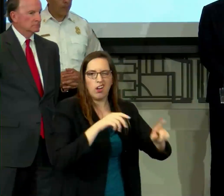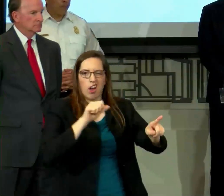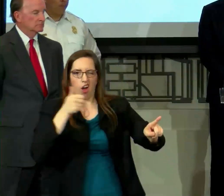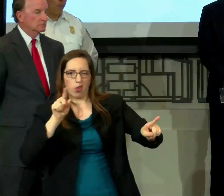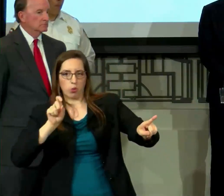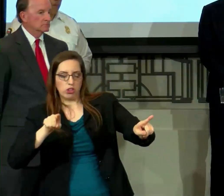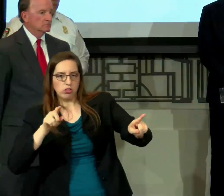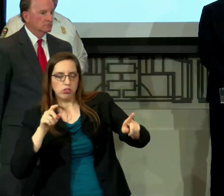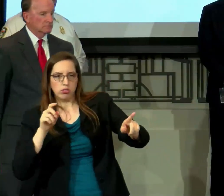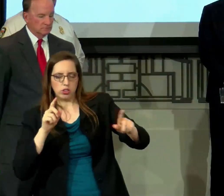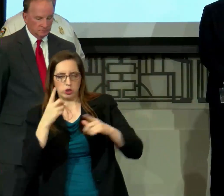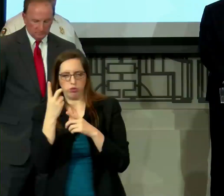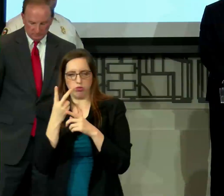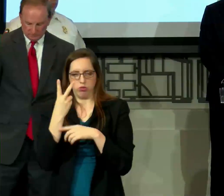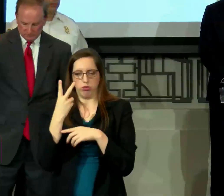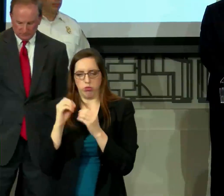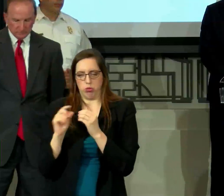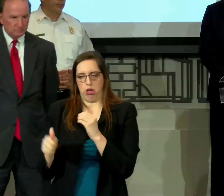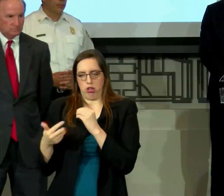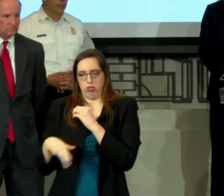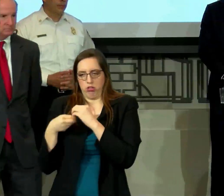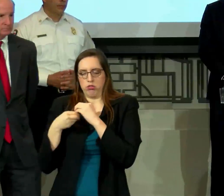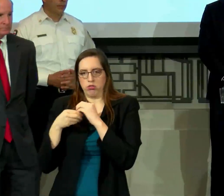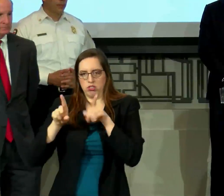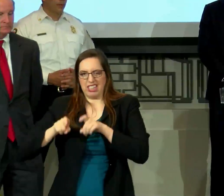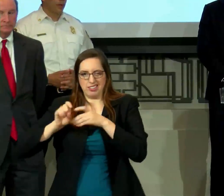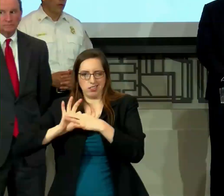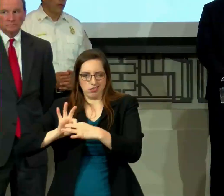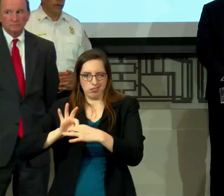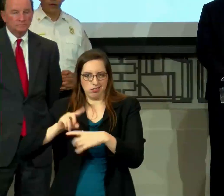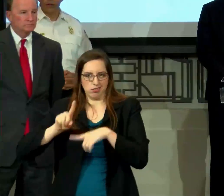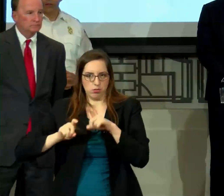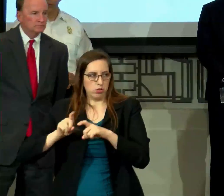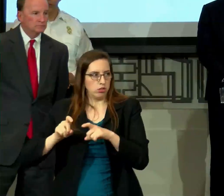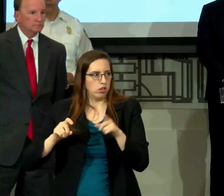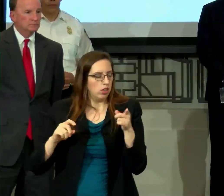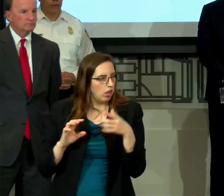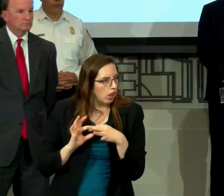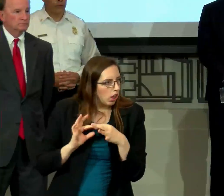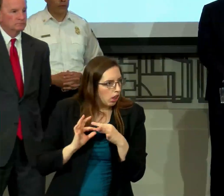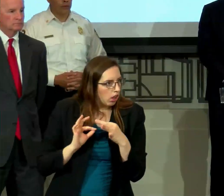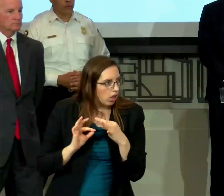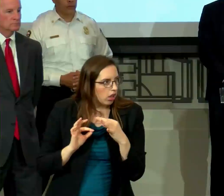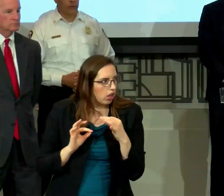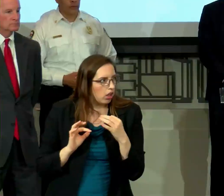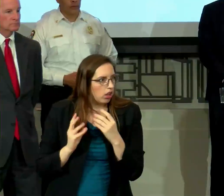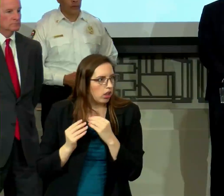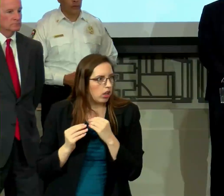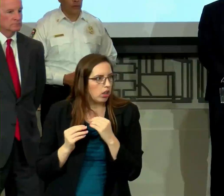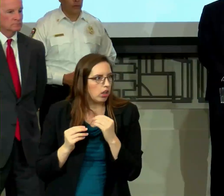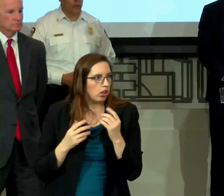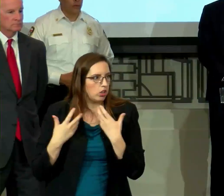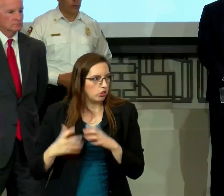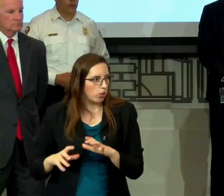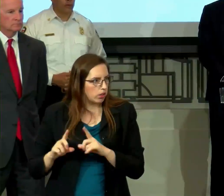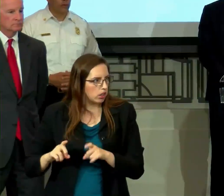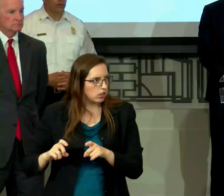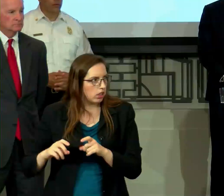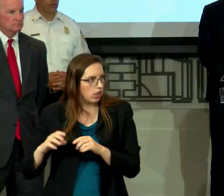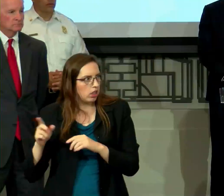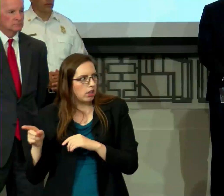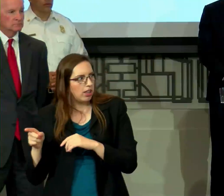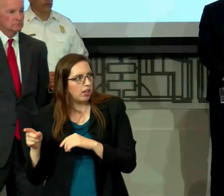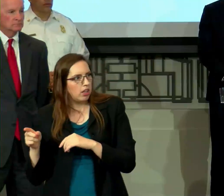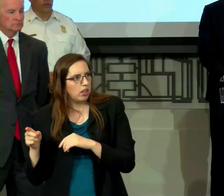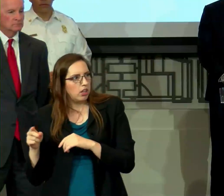fact, I just have two sort of other testing related. Do you don't want to do the testing all with